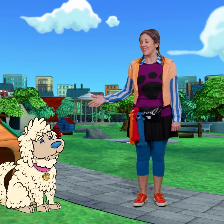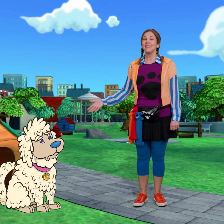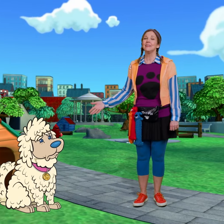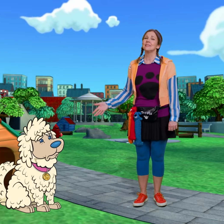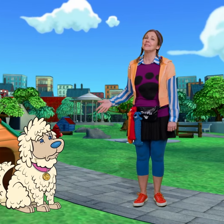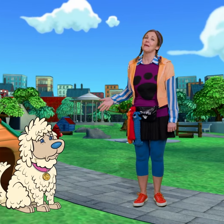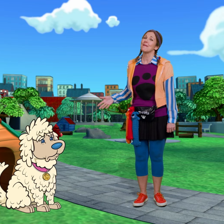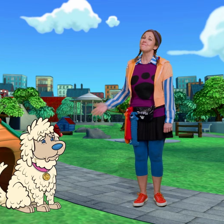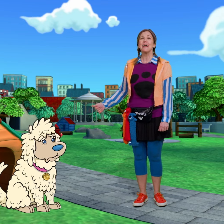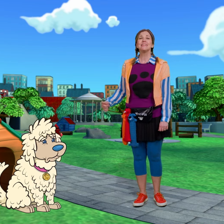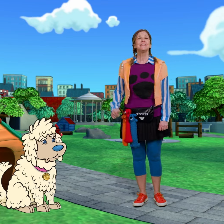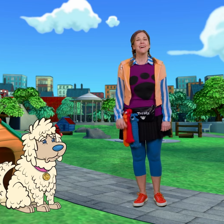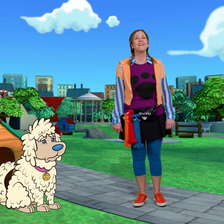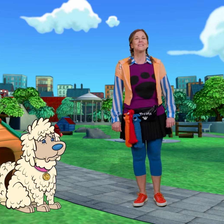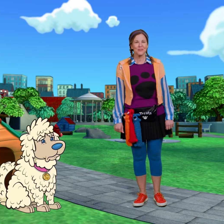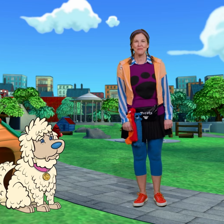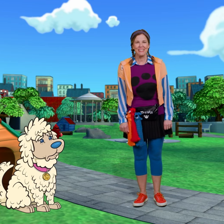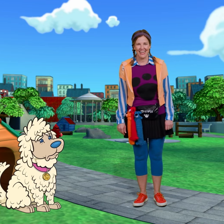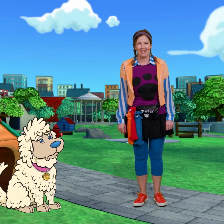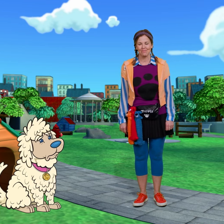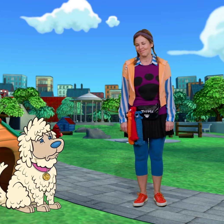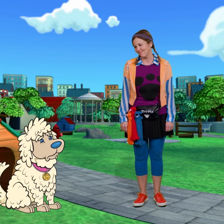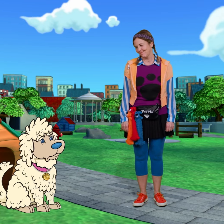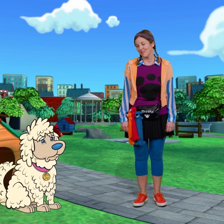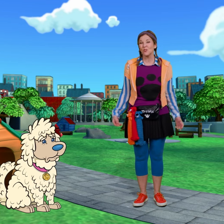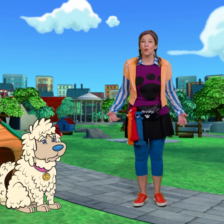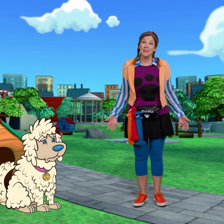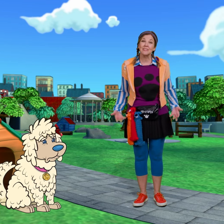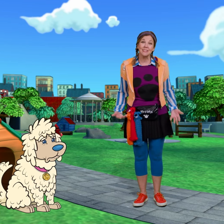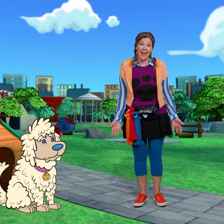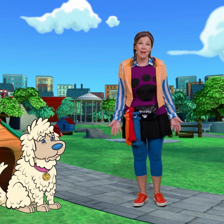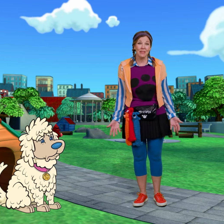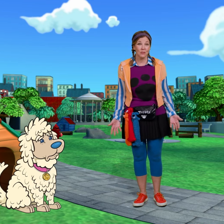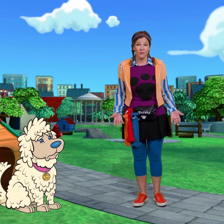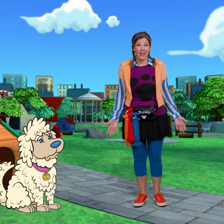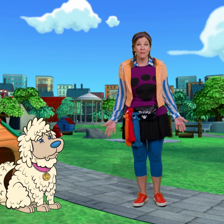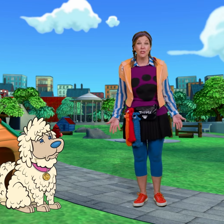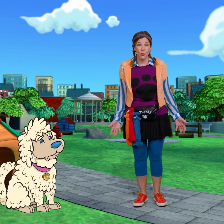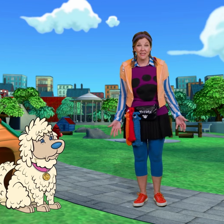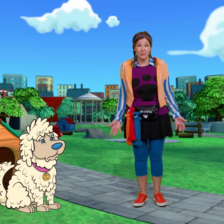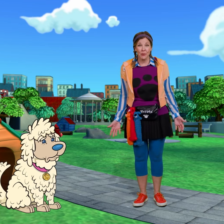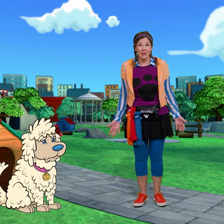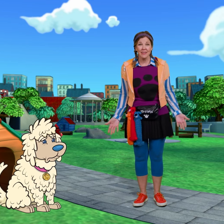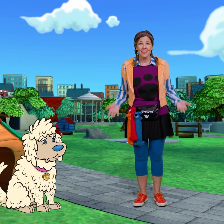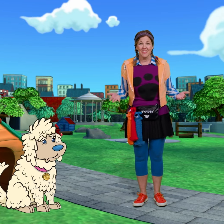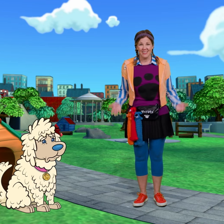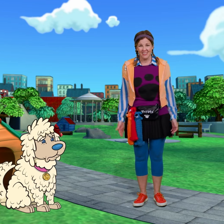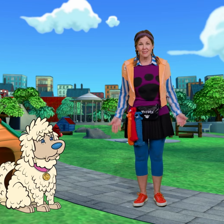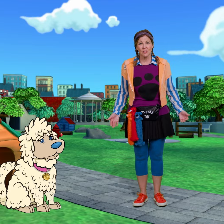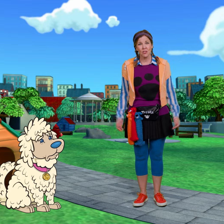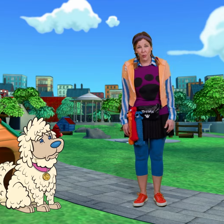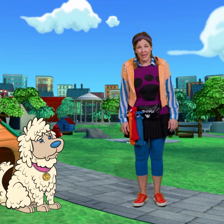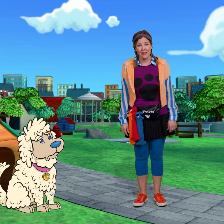and this is my best dog stormy Jane stormmy is sad because her favorite toy is broken and doesn't squeak